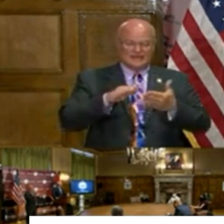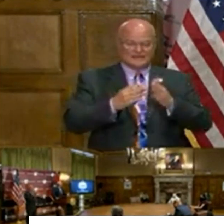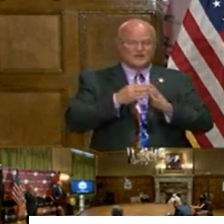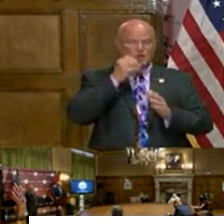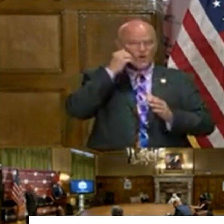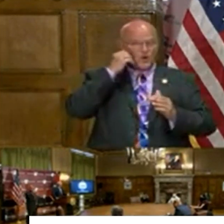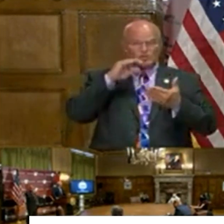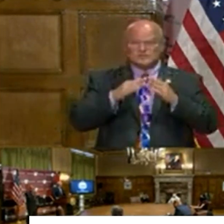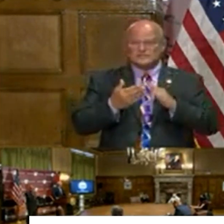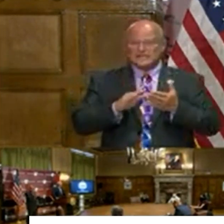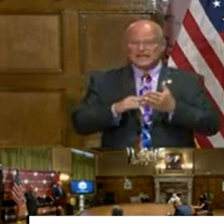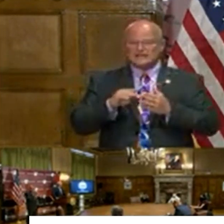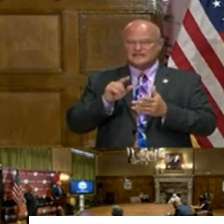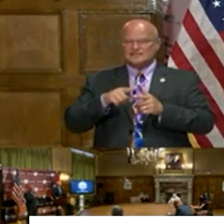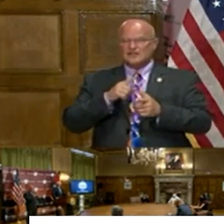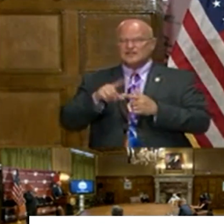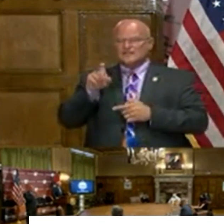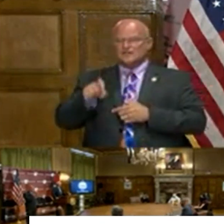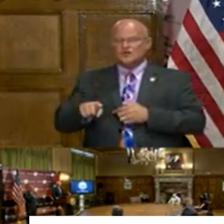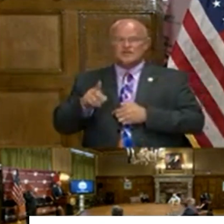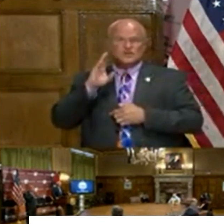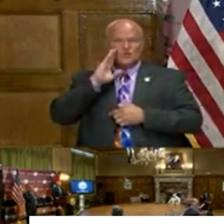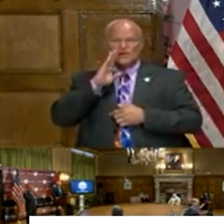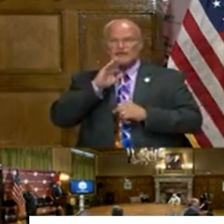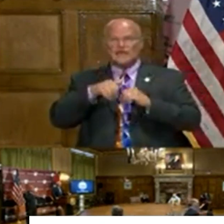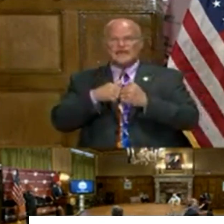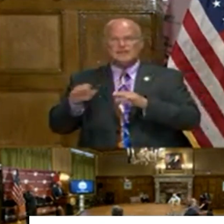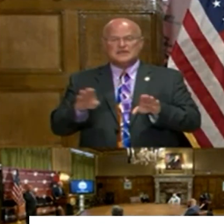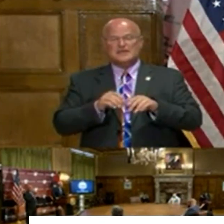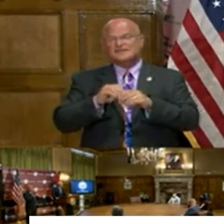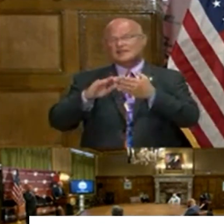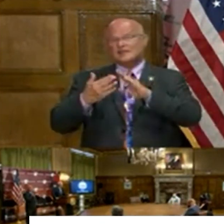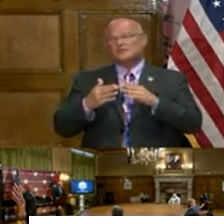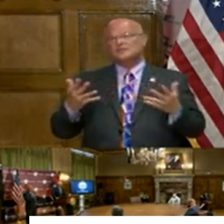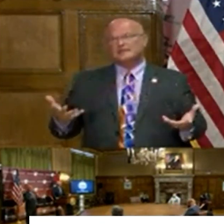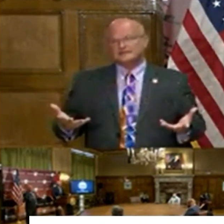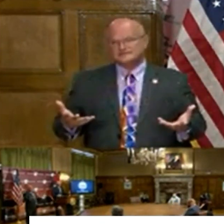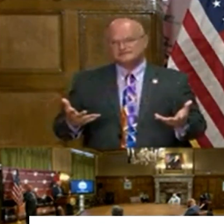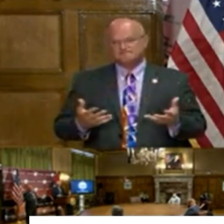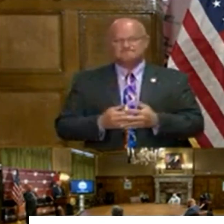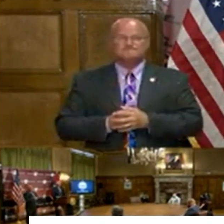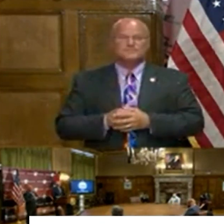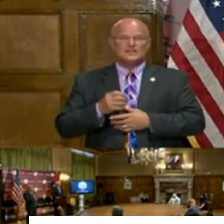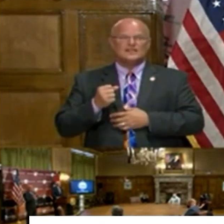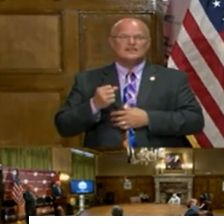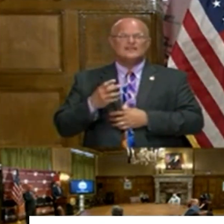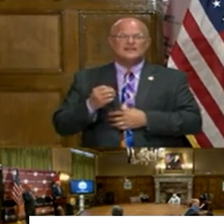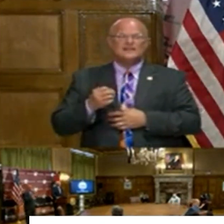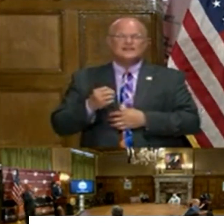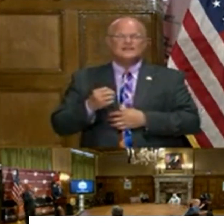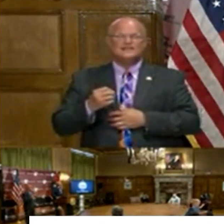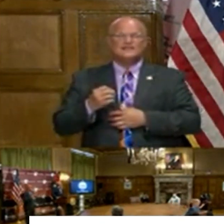community, and the question is, how are they going to behave in their community? And